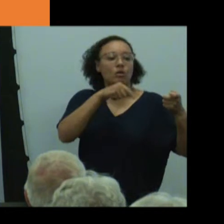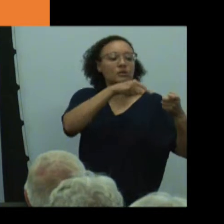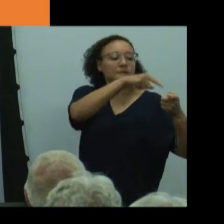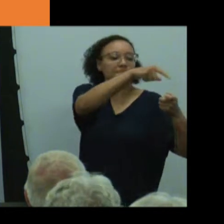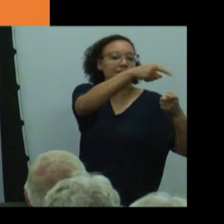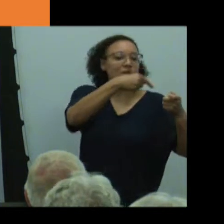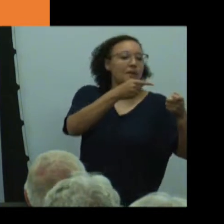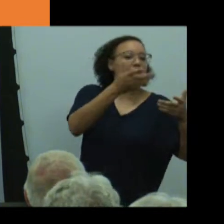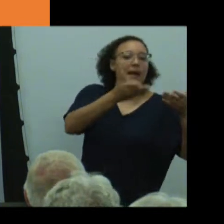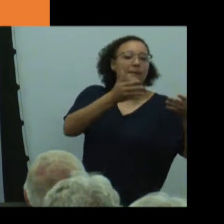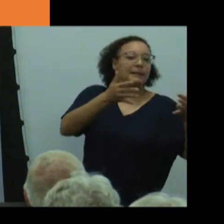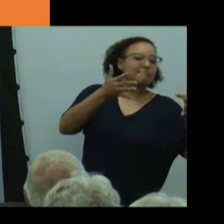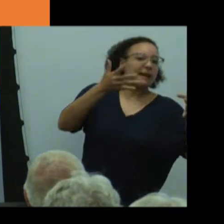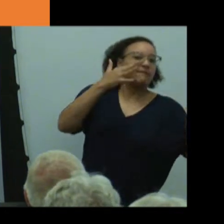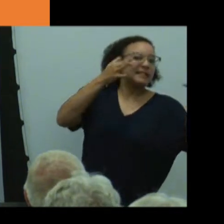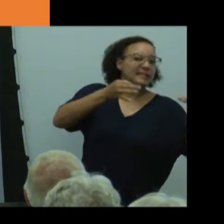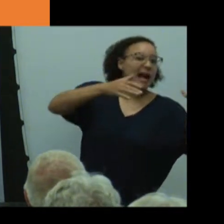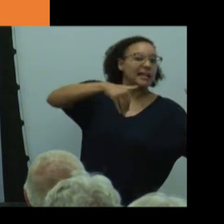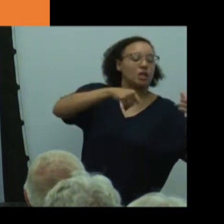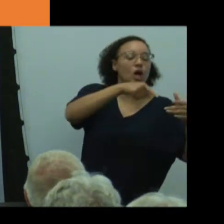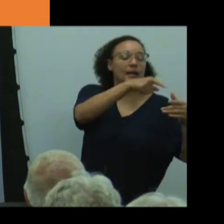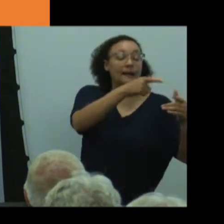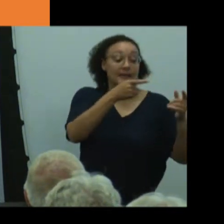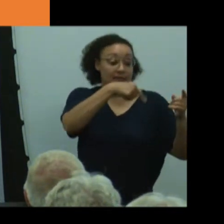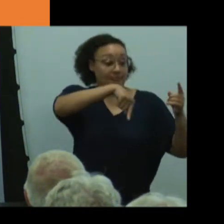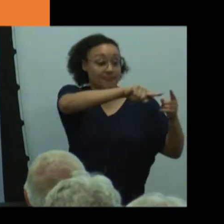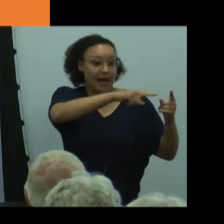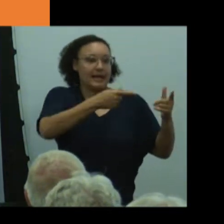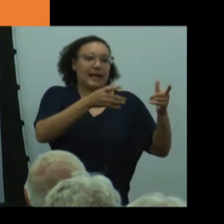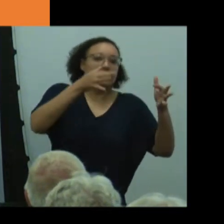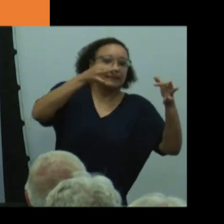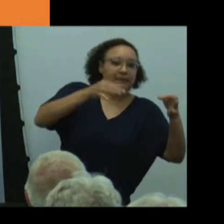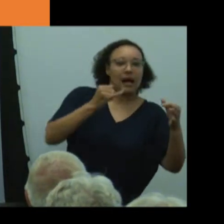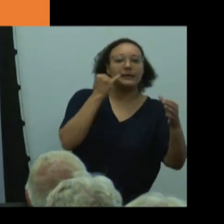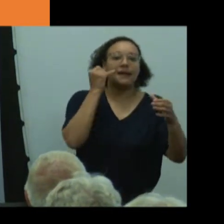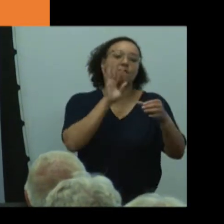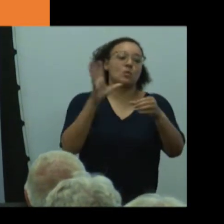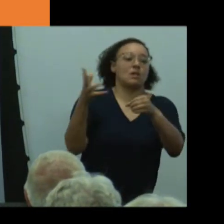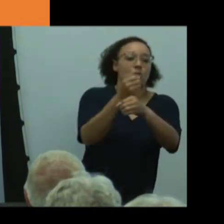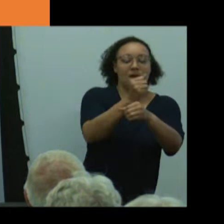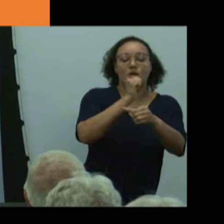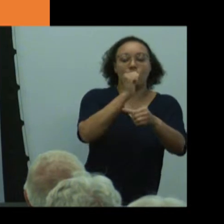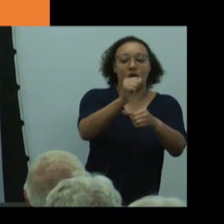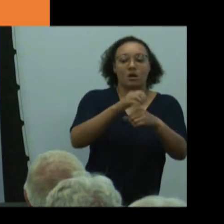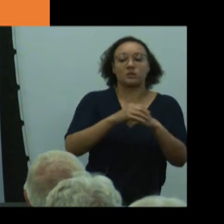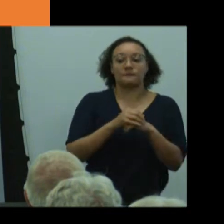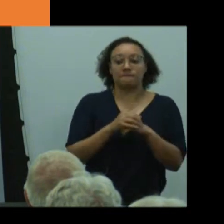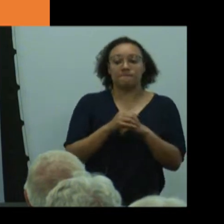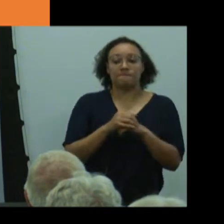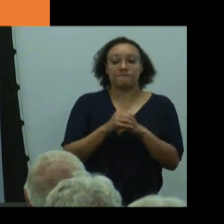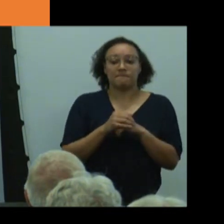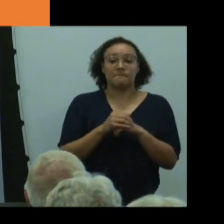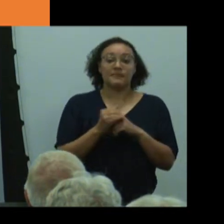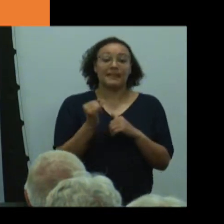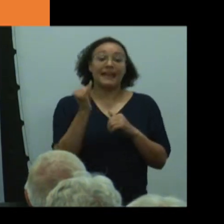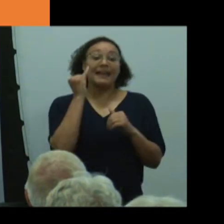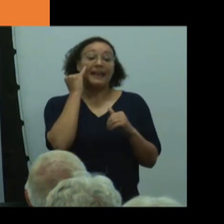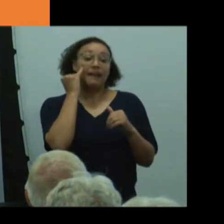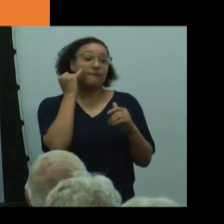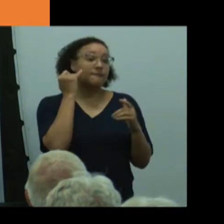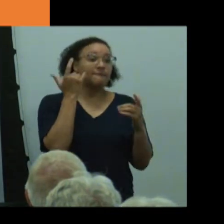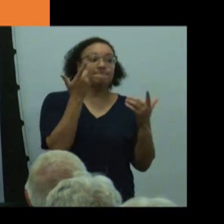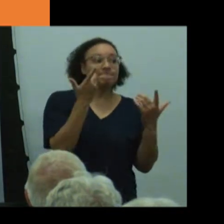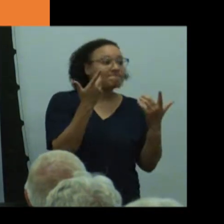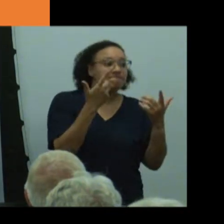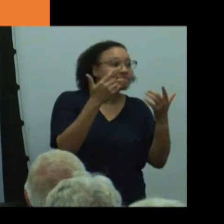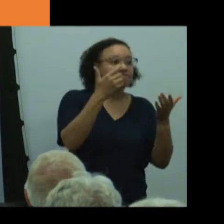nomination. And if they don't move to the fringier side of the party, they're not